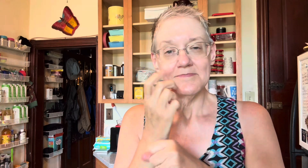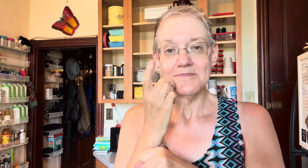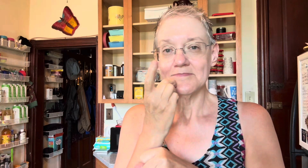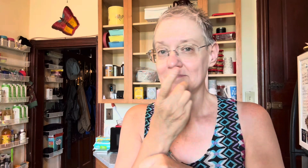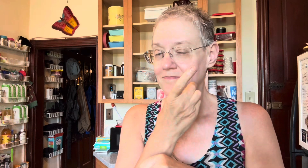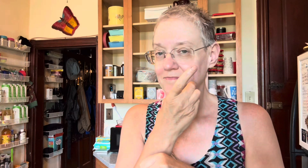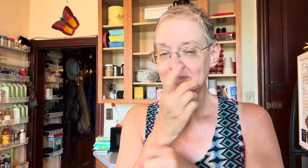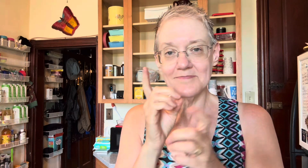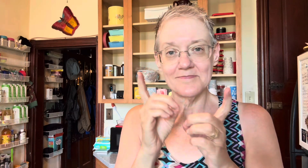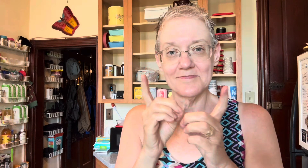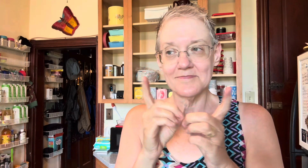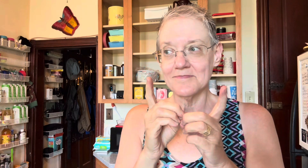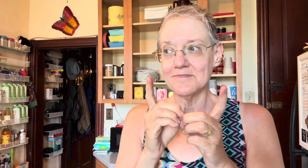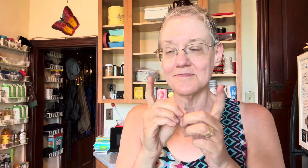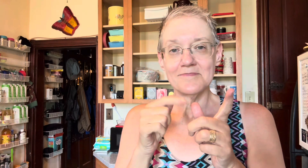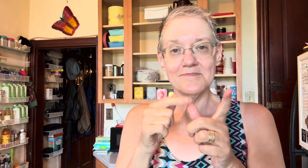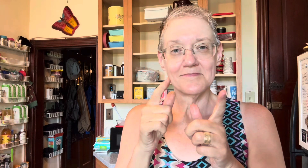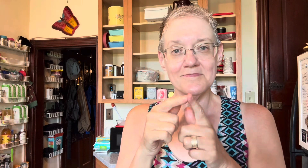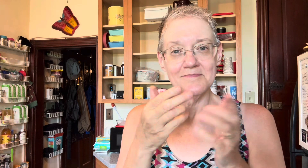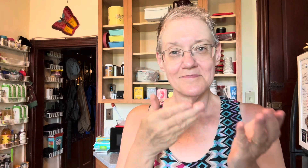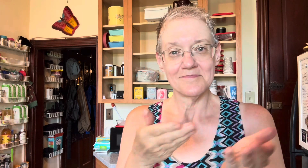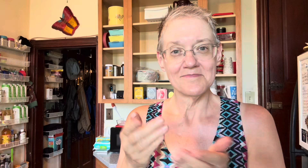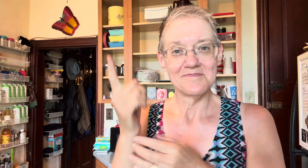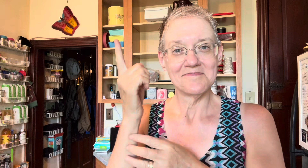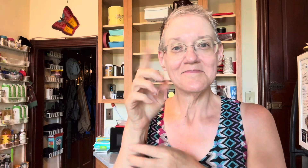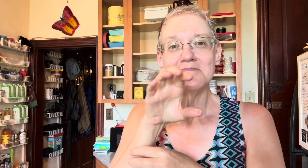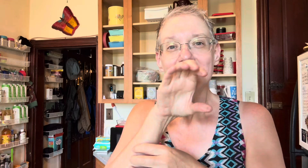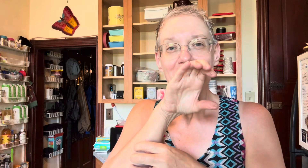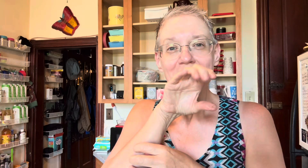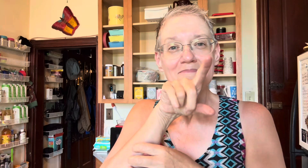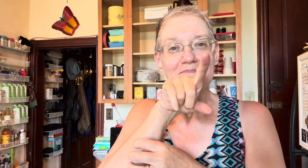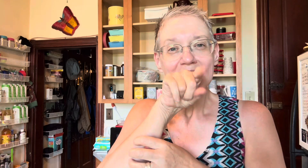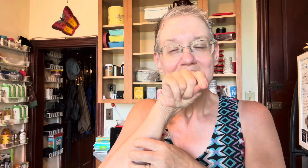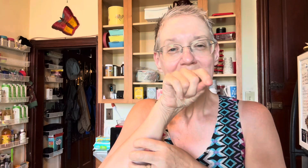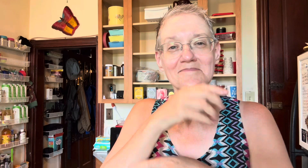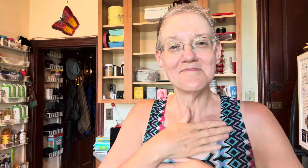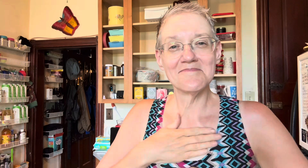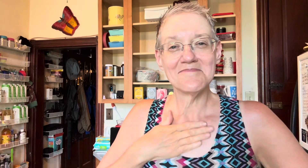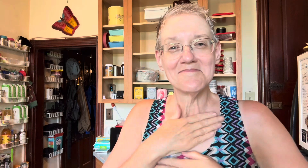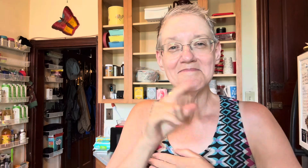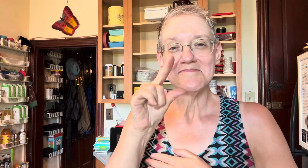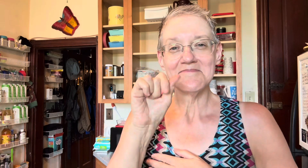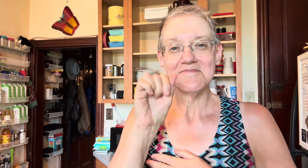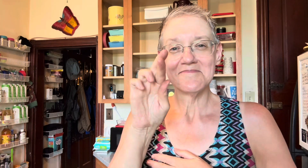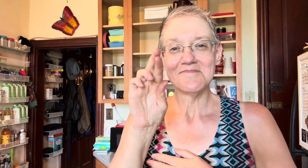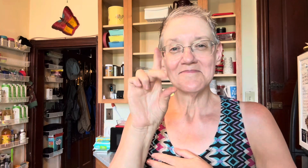Okay, let's get Dale's dessert and bring this up to the balcony, watch the birds, and enjoy the garden.